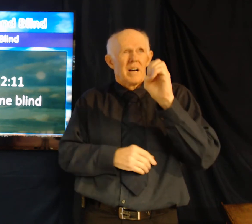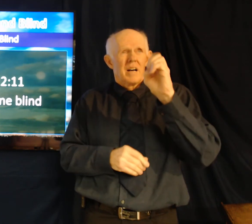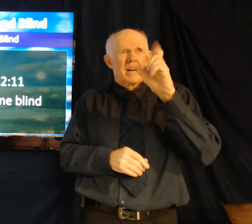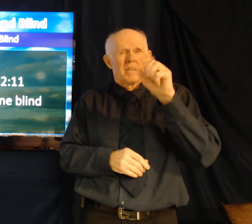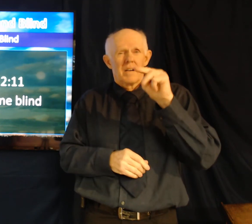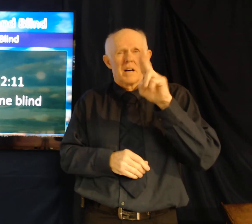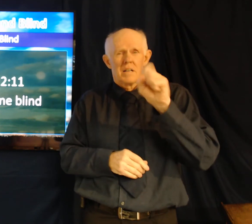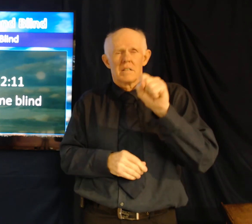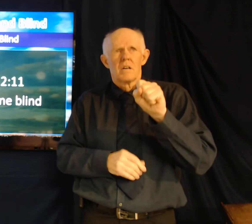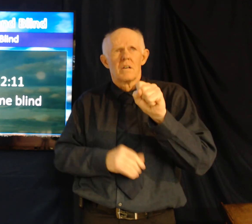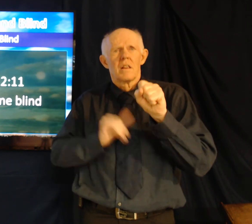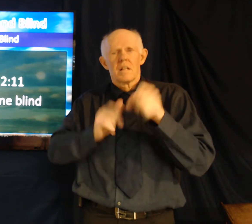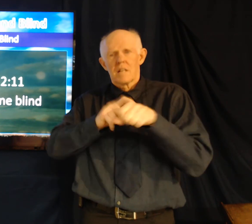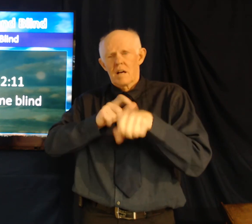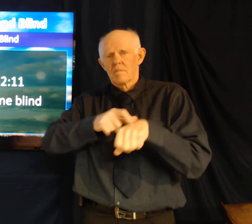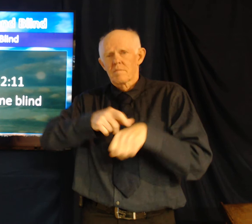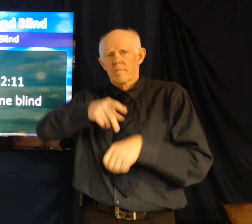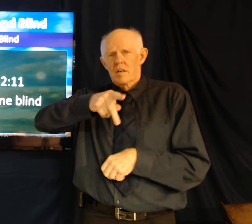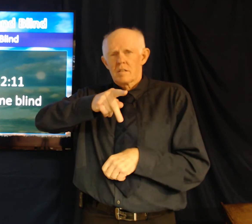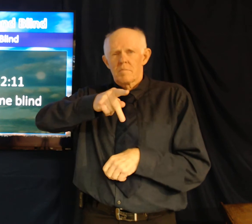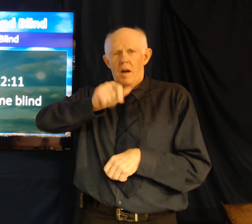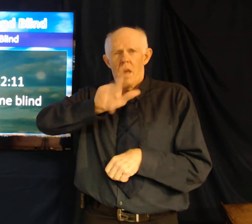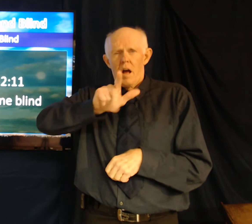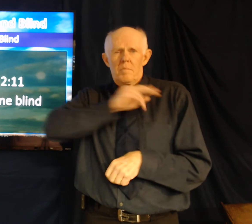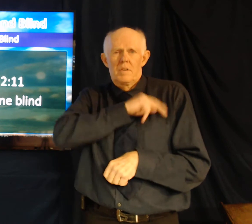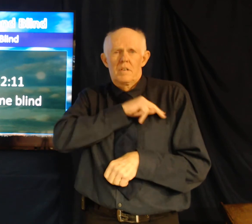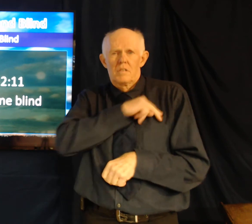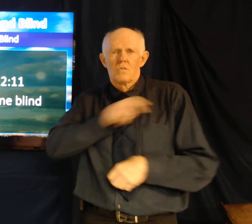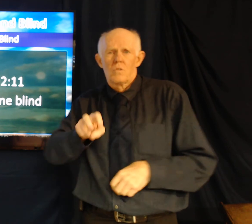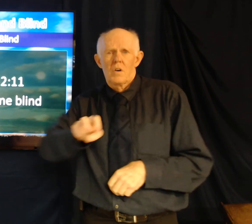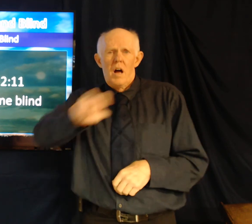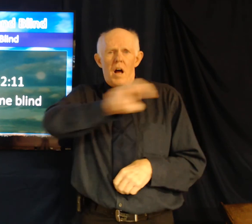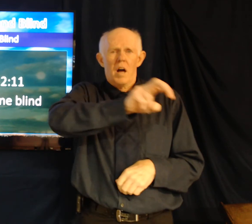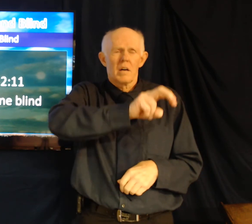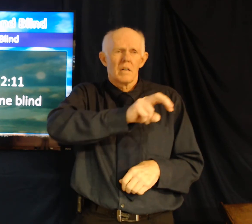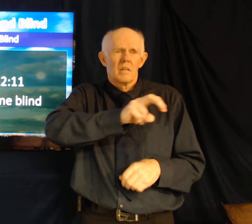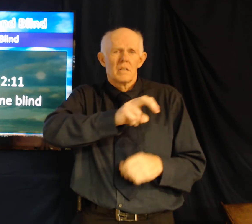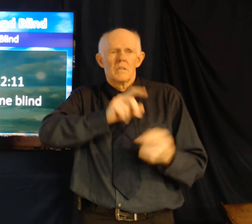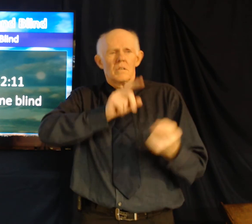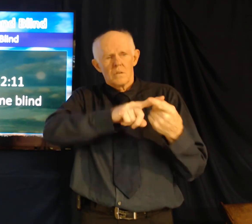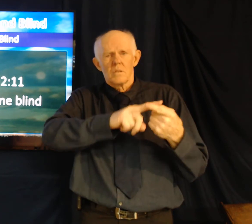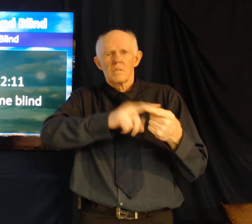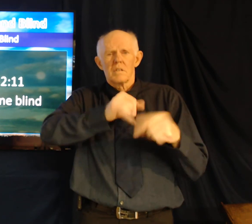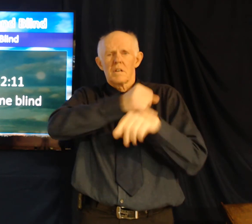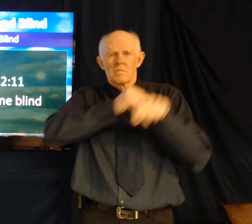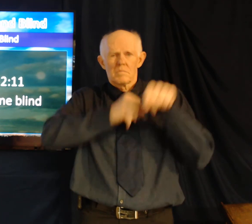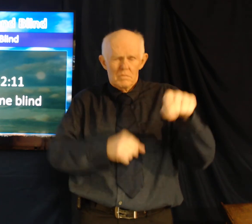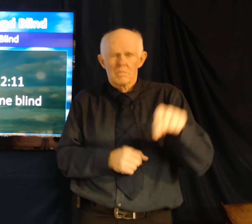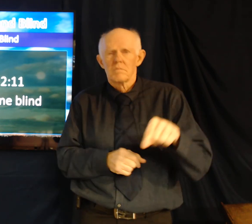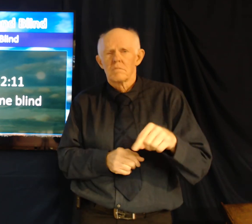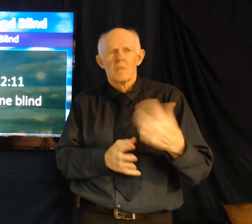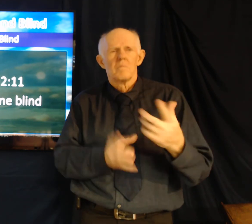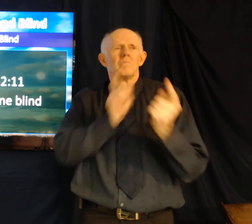And the man, Elamas, was a missionary traveling to this island.